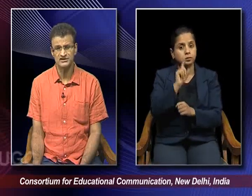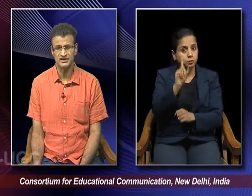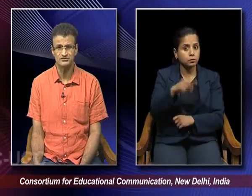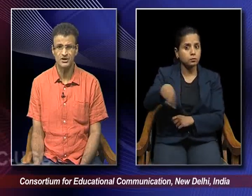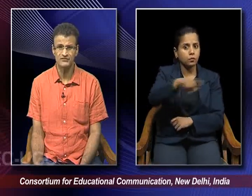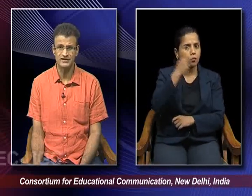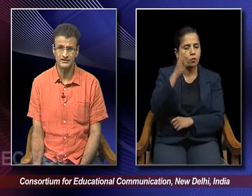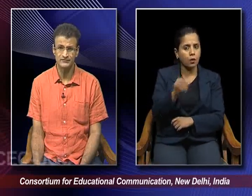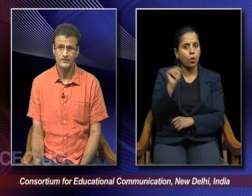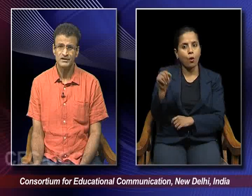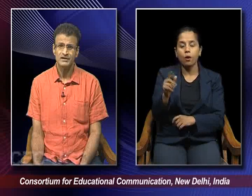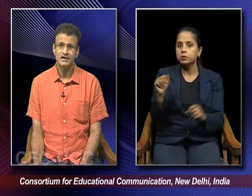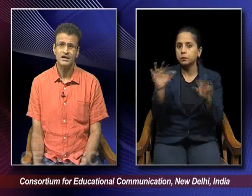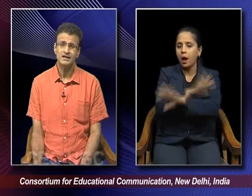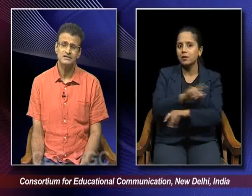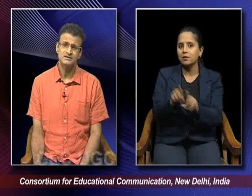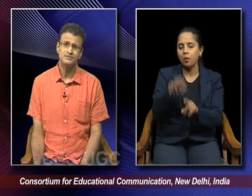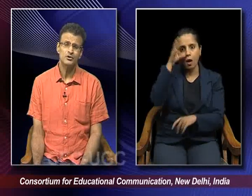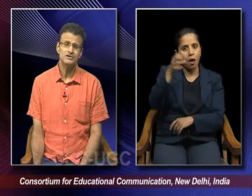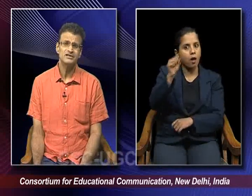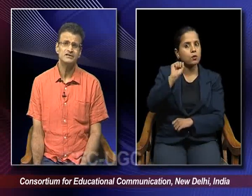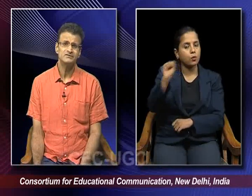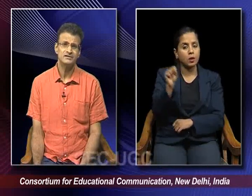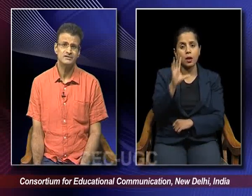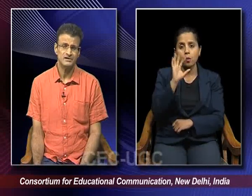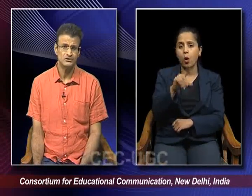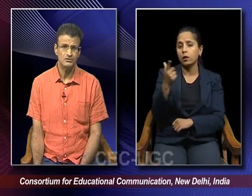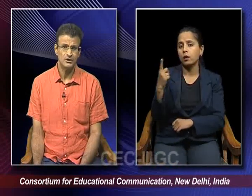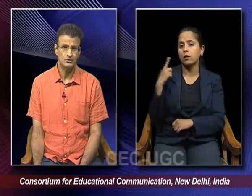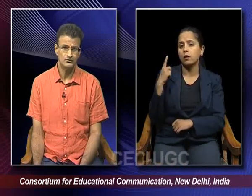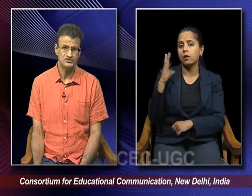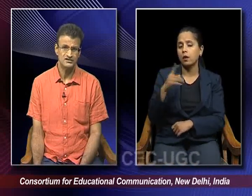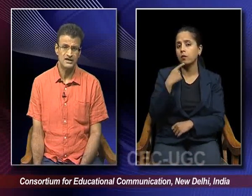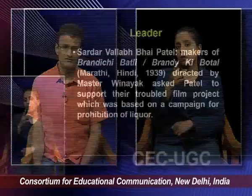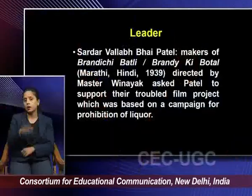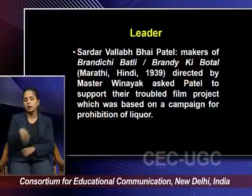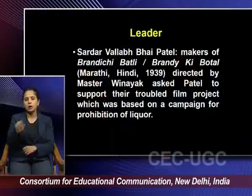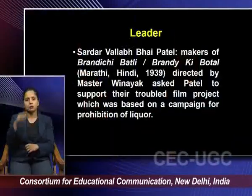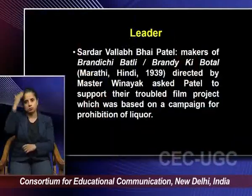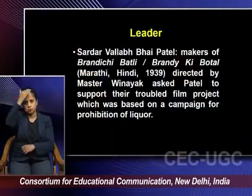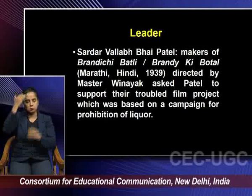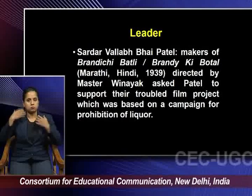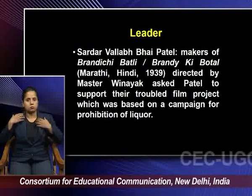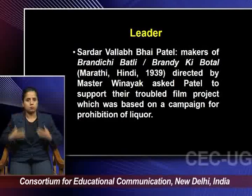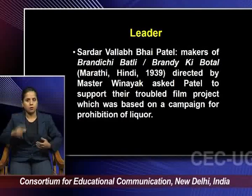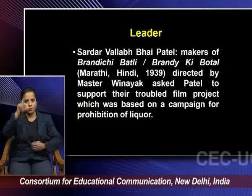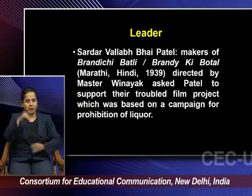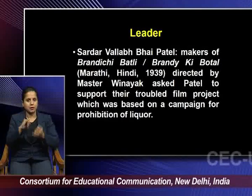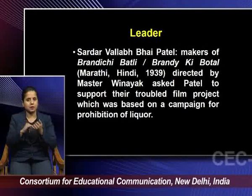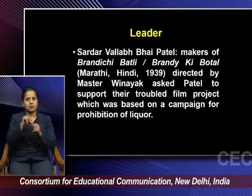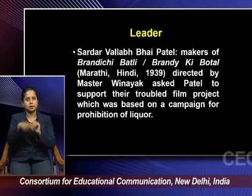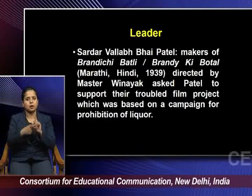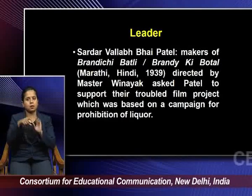towards the charisma of Gandhi. Another important leader one can talk about was Sardar Vallabhbhai Patel, when